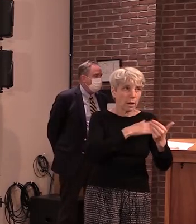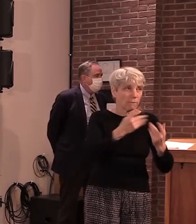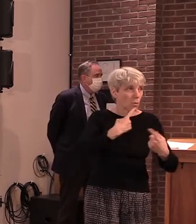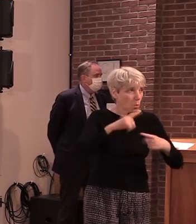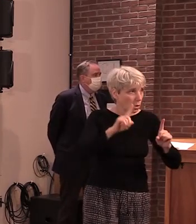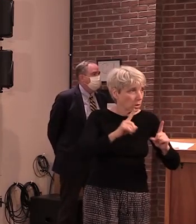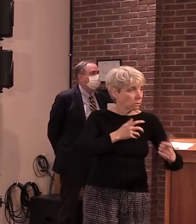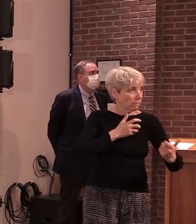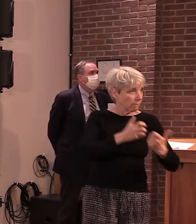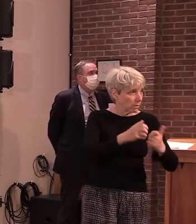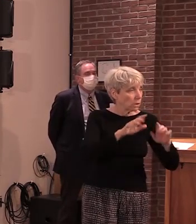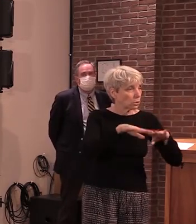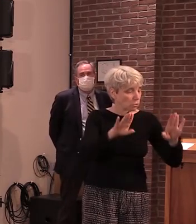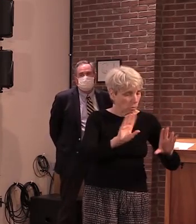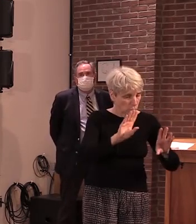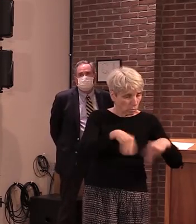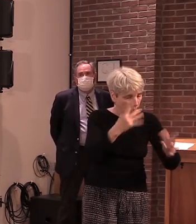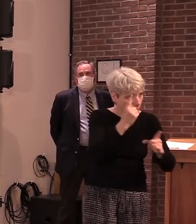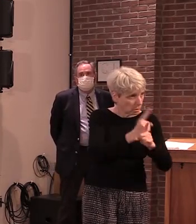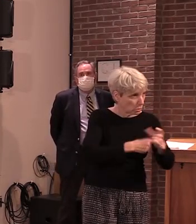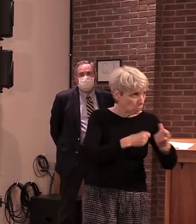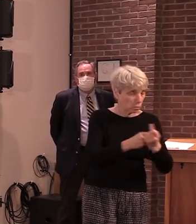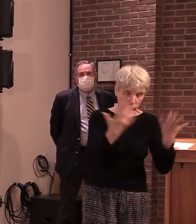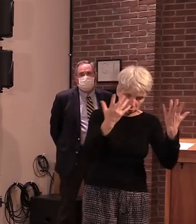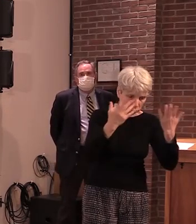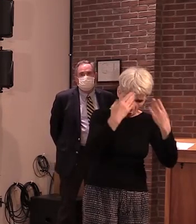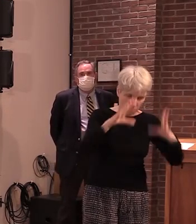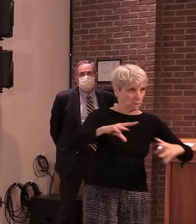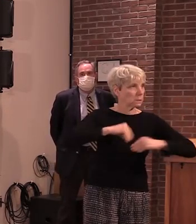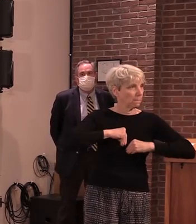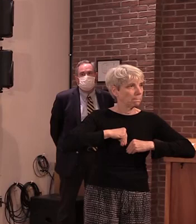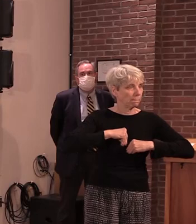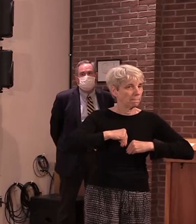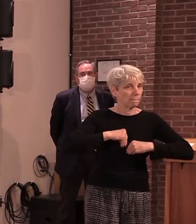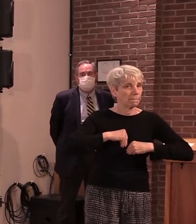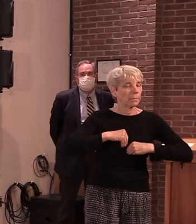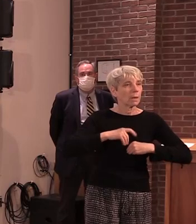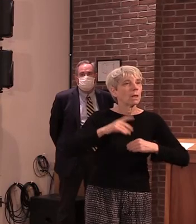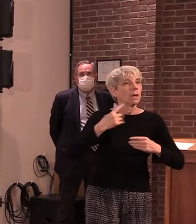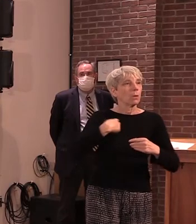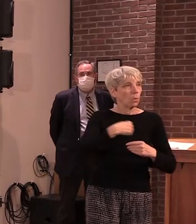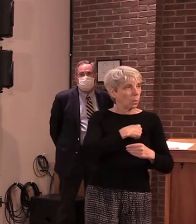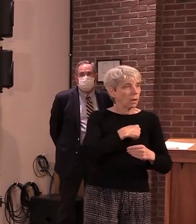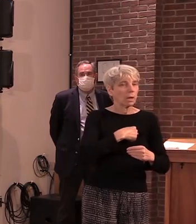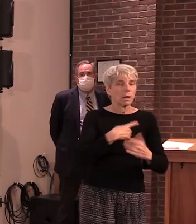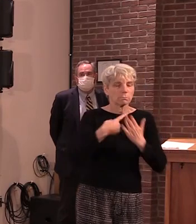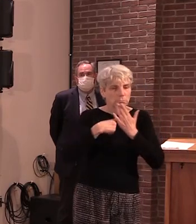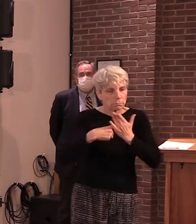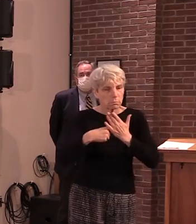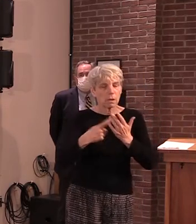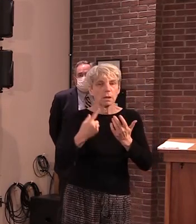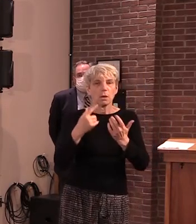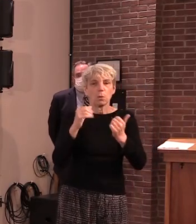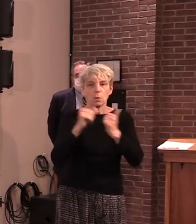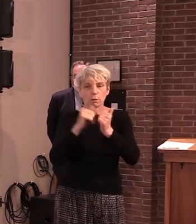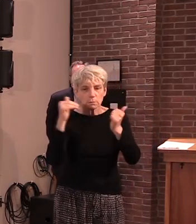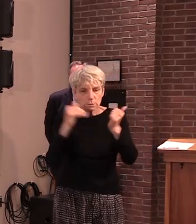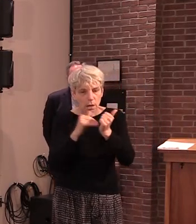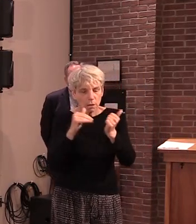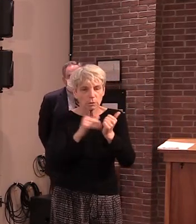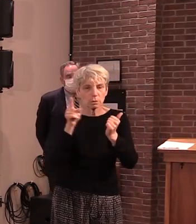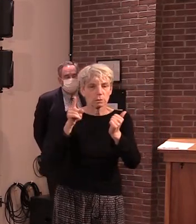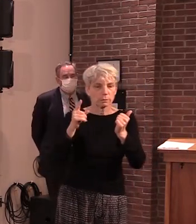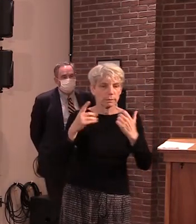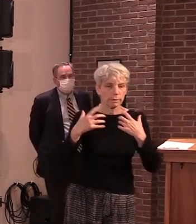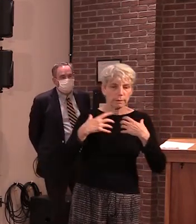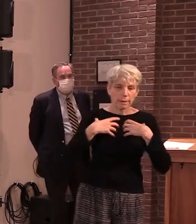schools. You know, we contemplated with our medical reserves, asking people who might